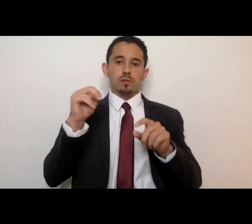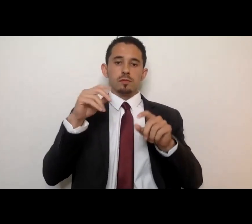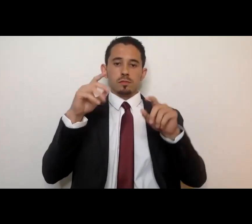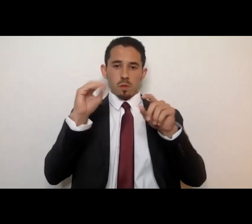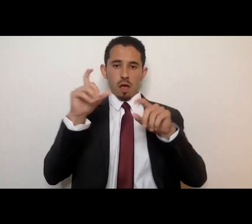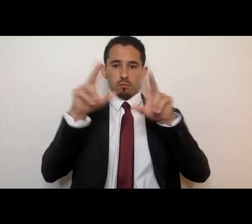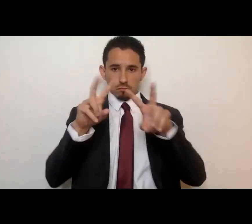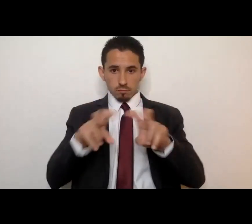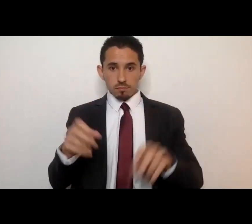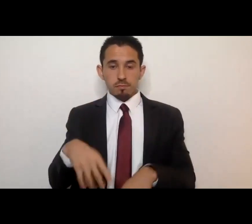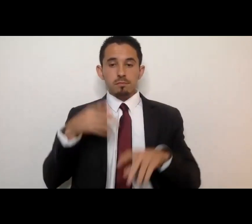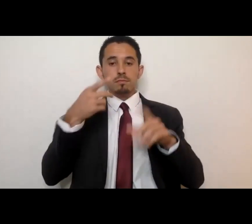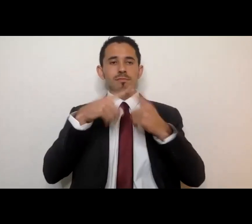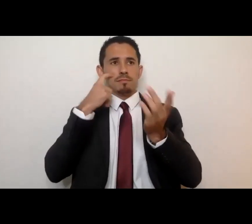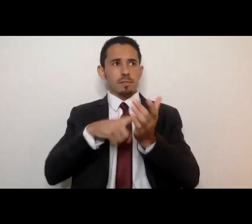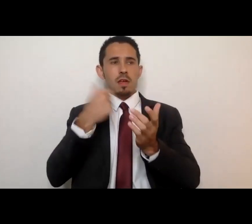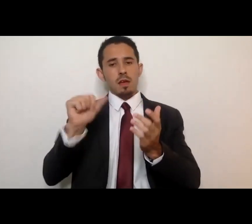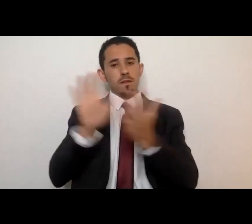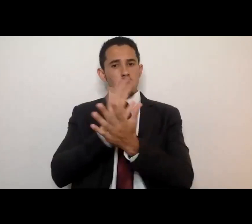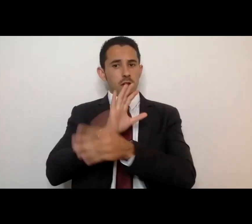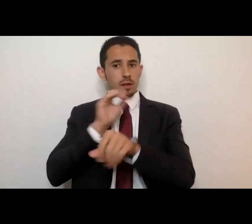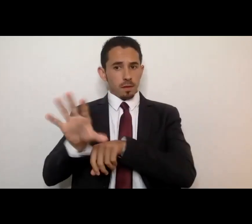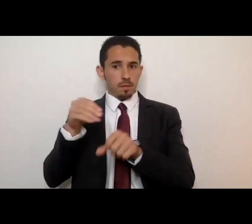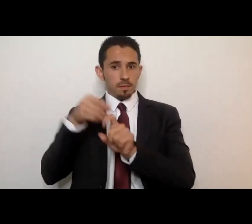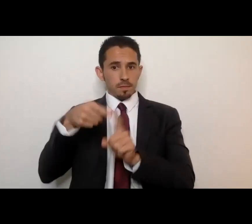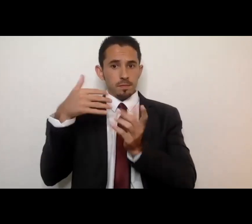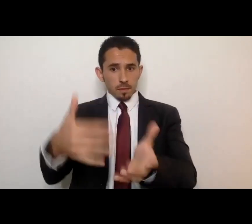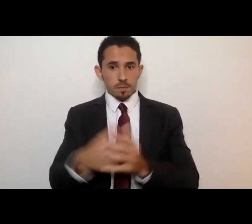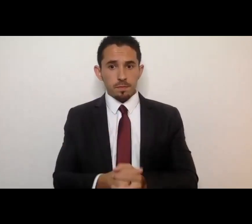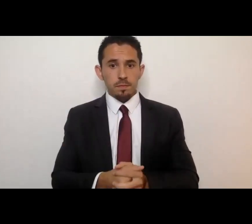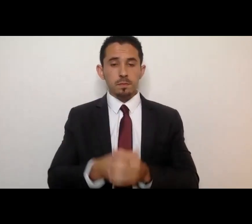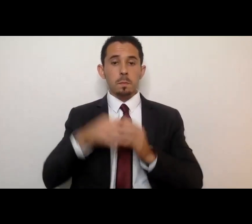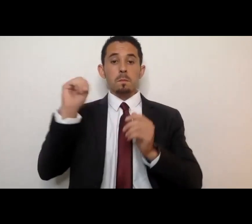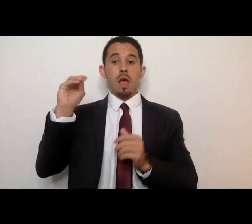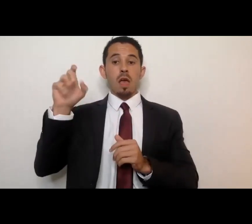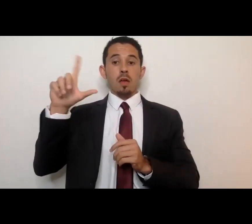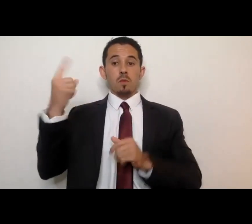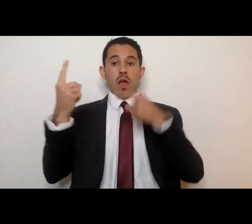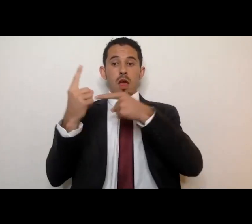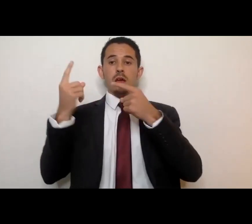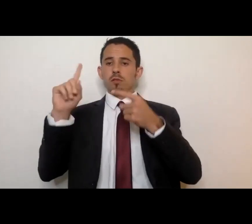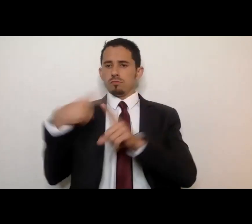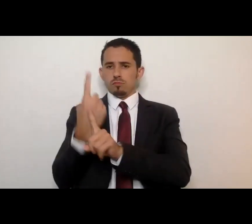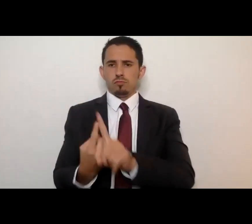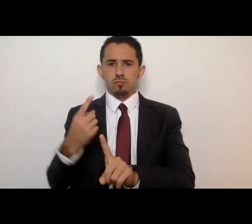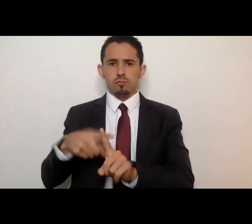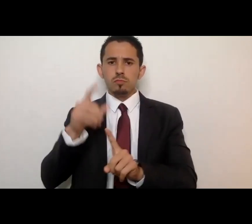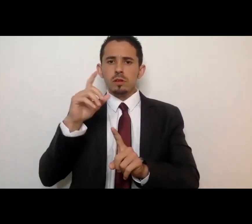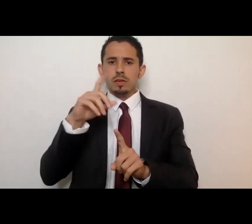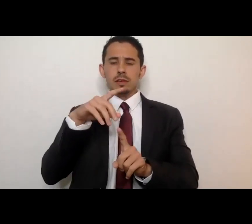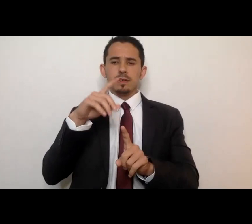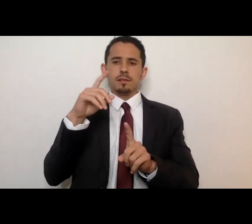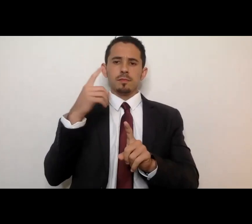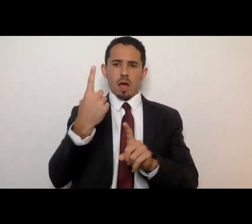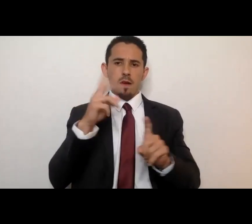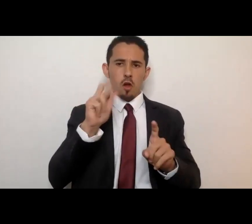Now for the logistic regression model. We wanted to identify any possible confounding variables in the study. Model 1